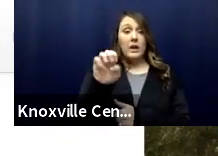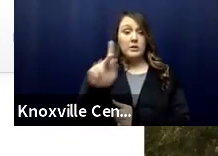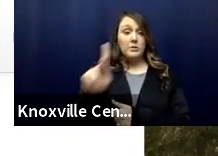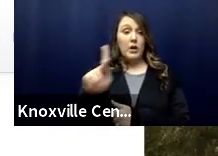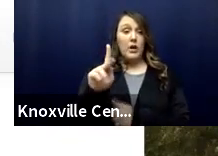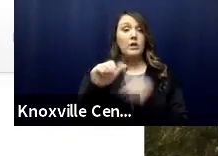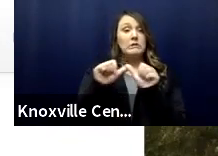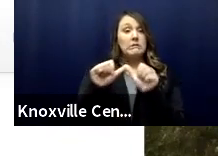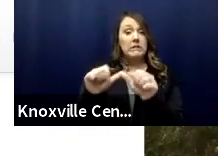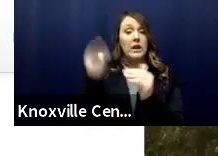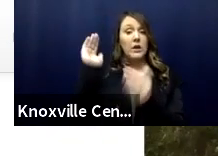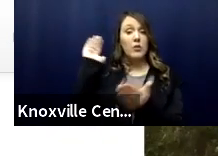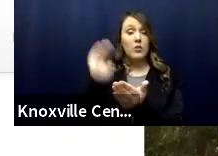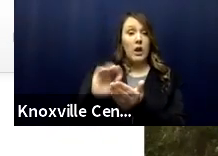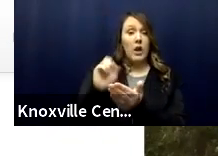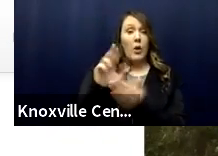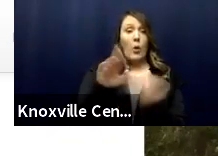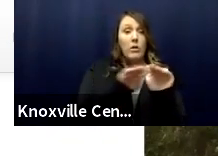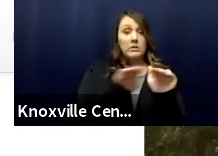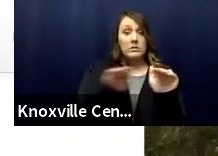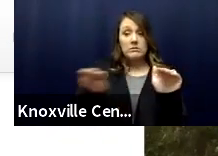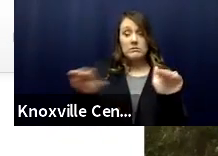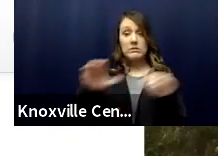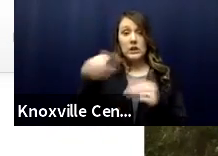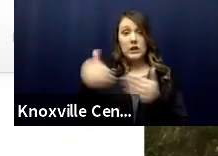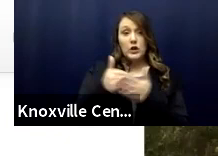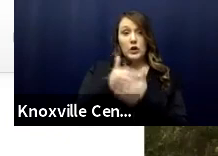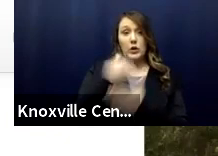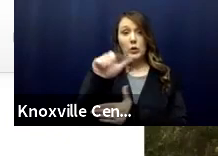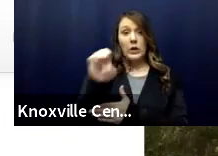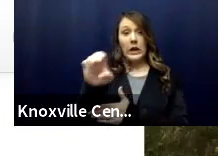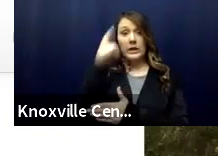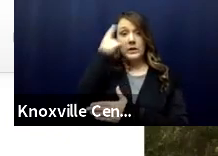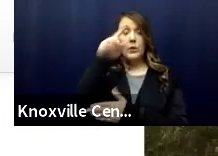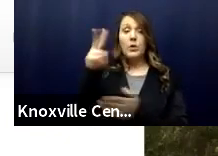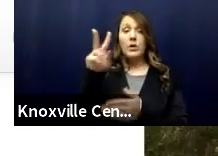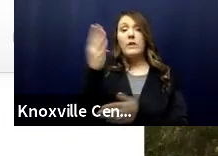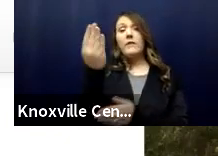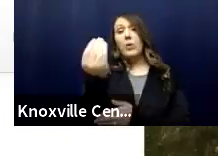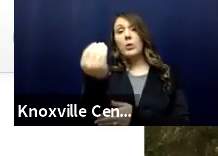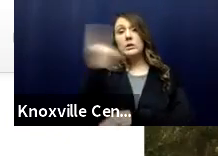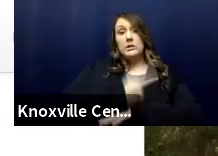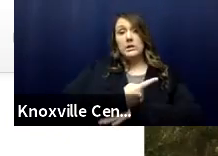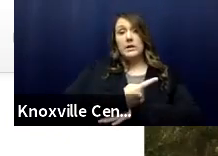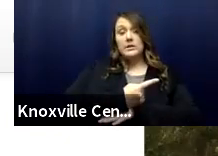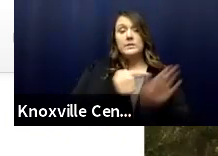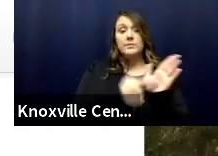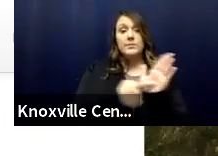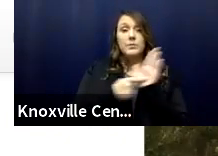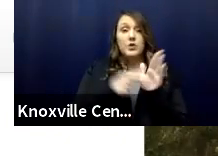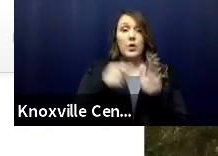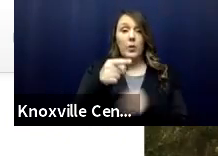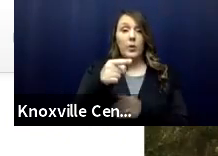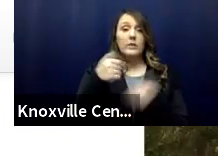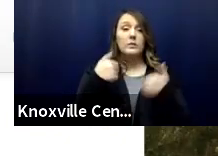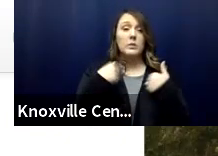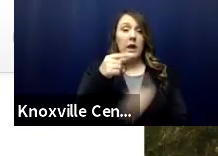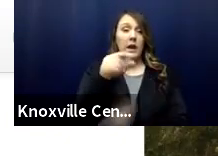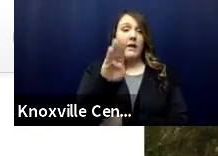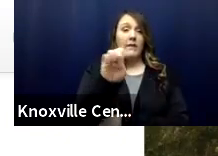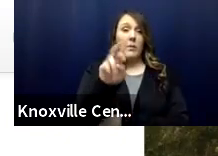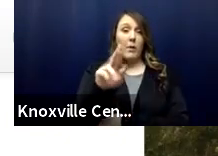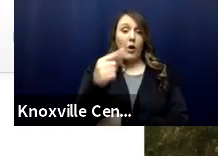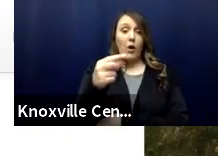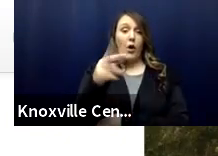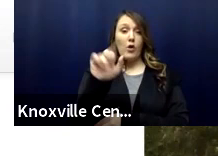or stability in new cases for 14 days. To illustrate this benchmark, we have a bar graph that shows